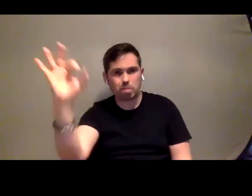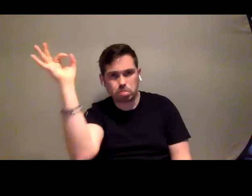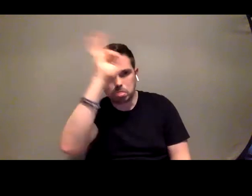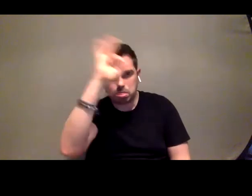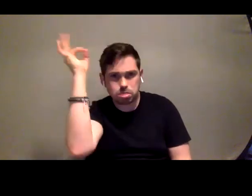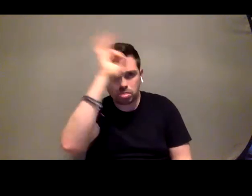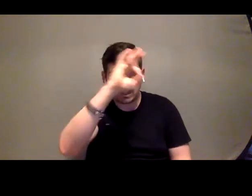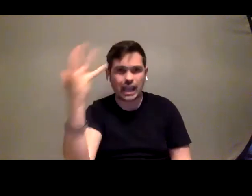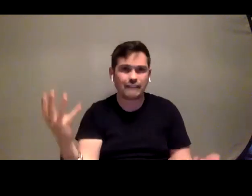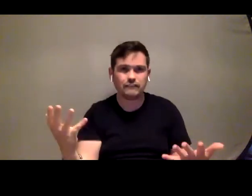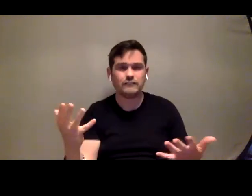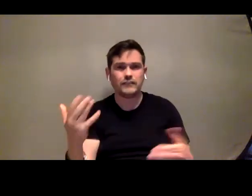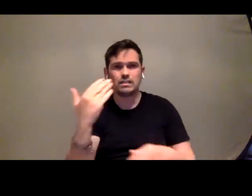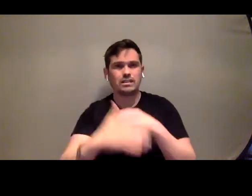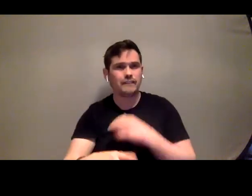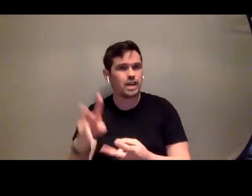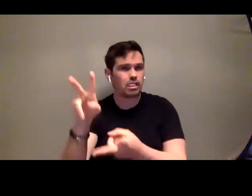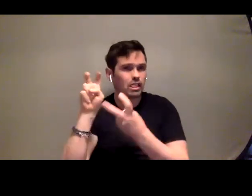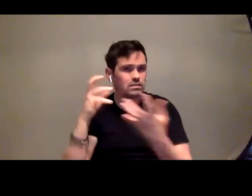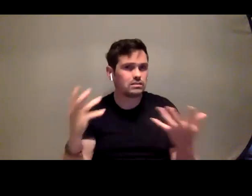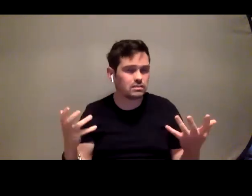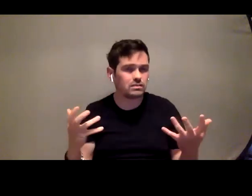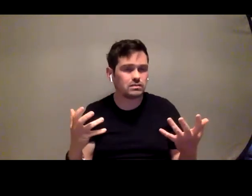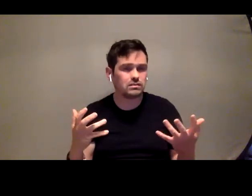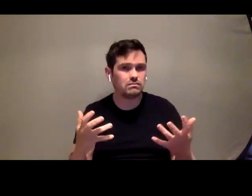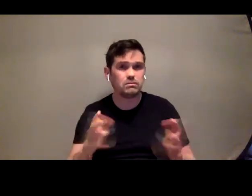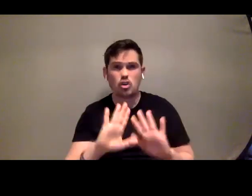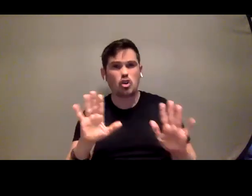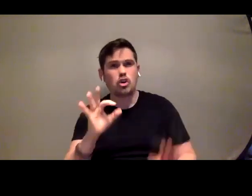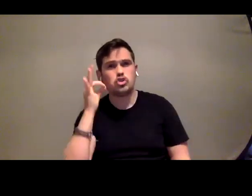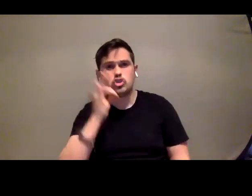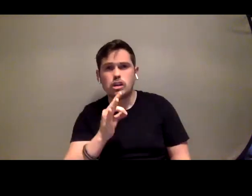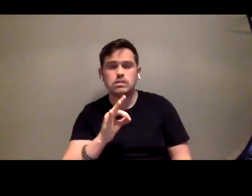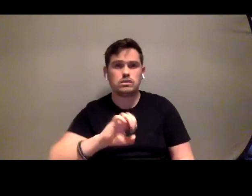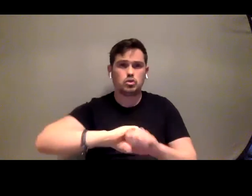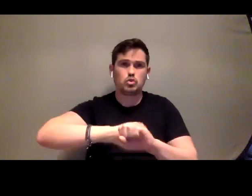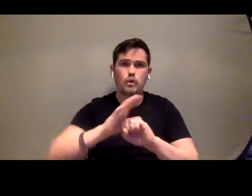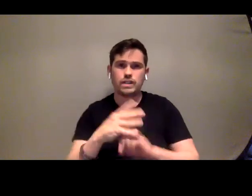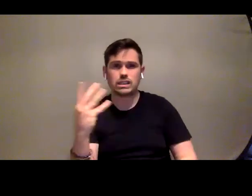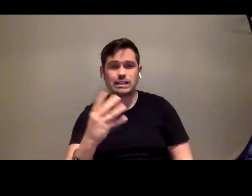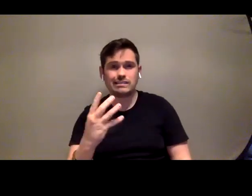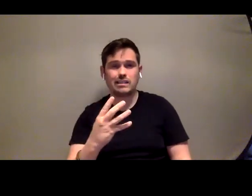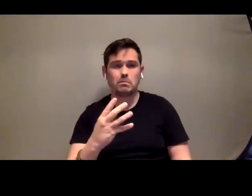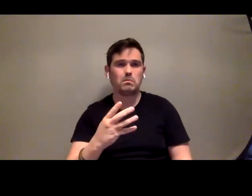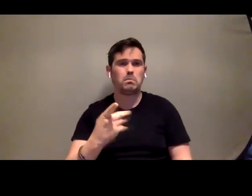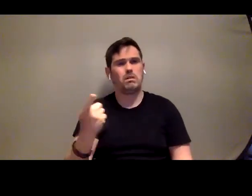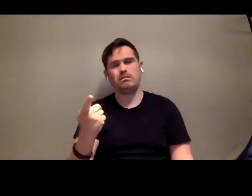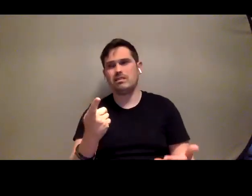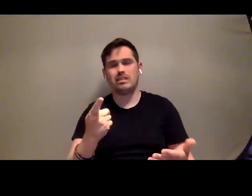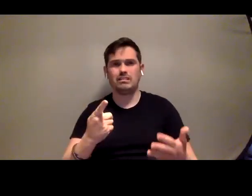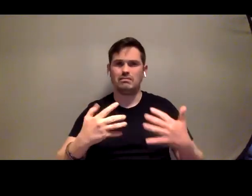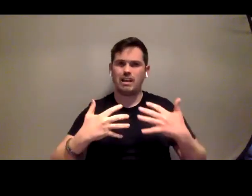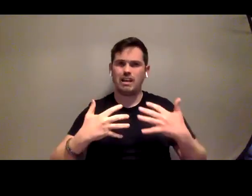just directly on COVID-19, but, just refusing to prioritise our health and well-being over the last